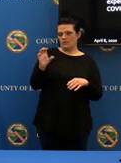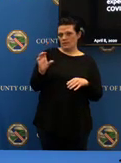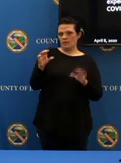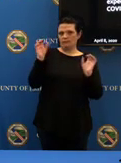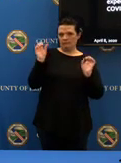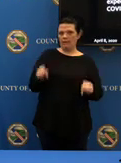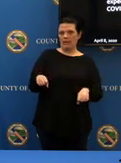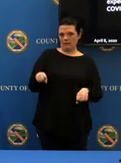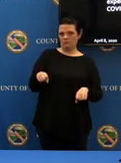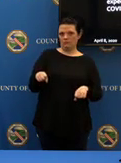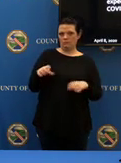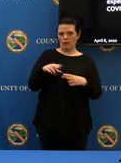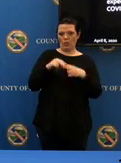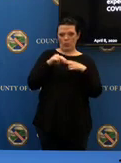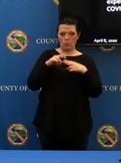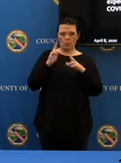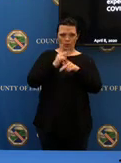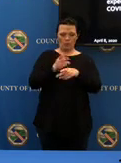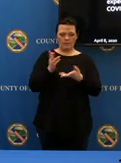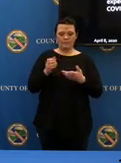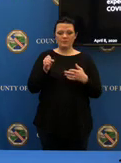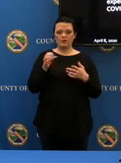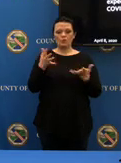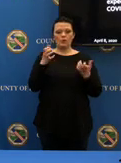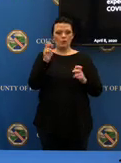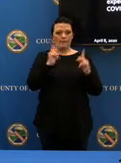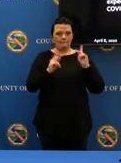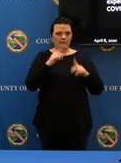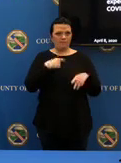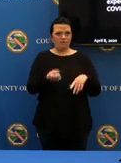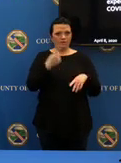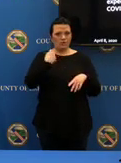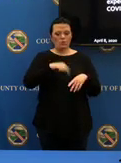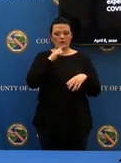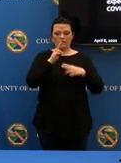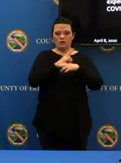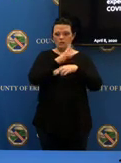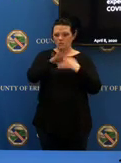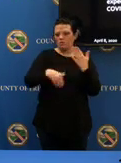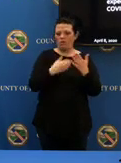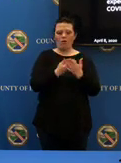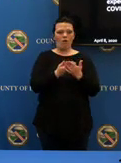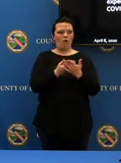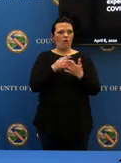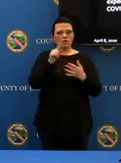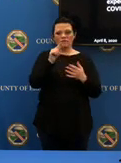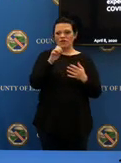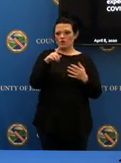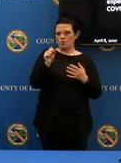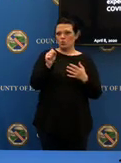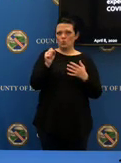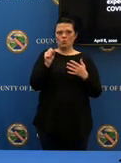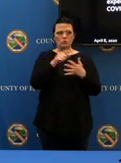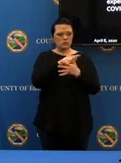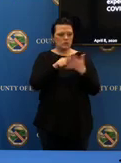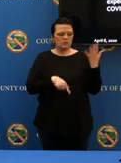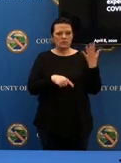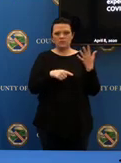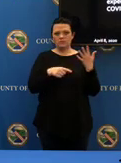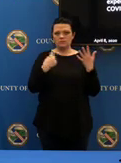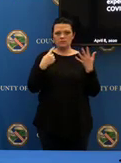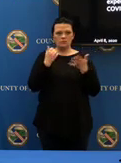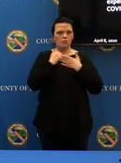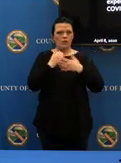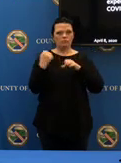can. And so what we want people to understand is we are using all of our tools in our tool belt at this moment to help strengthen